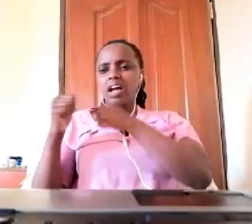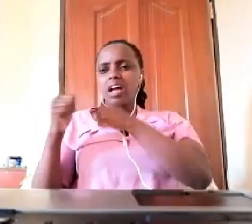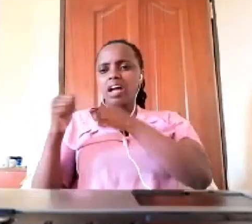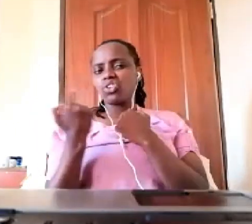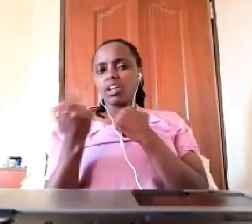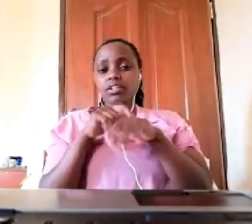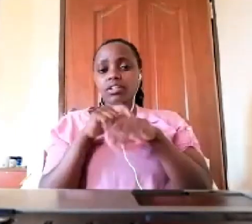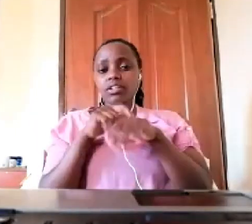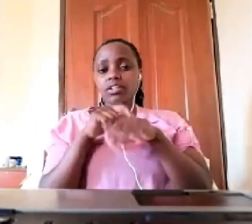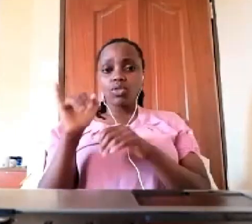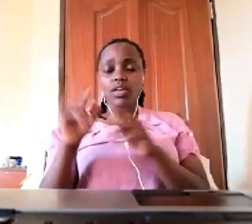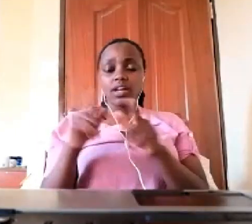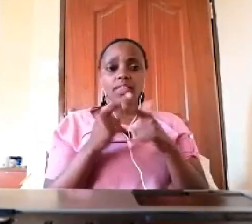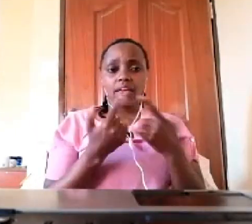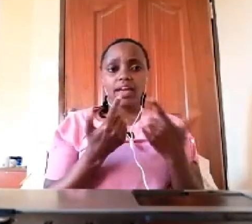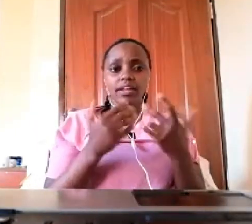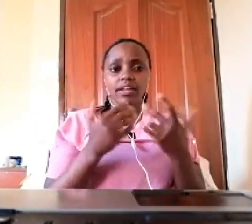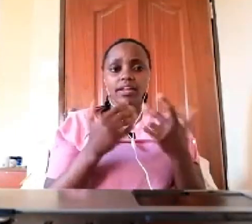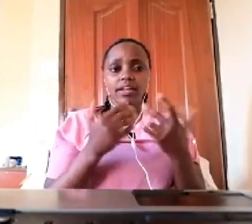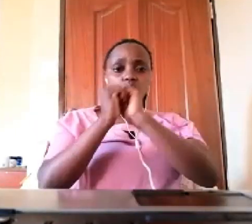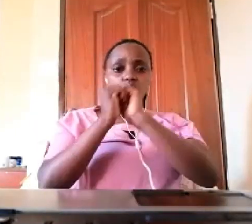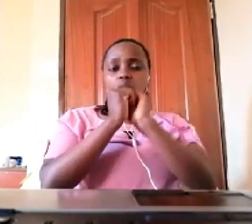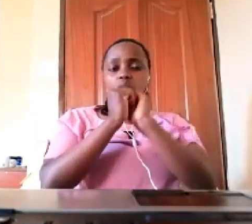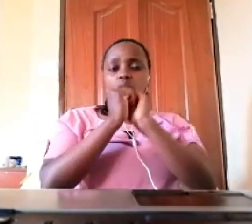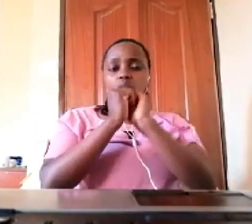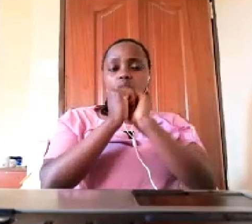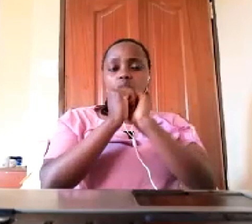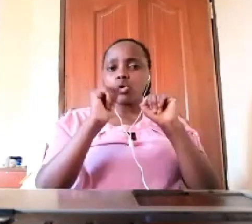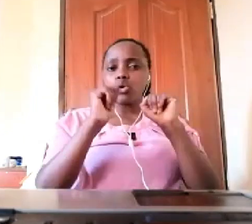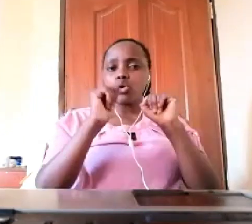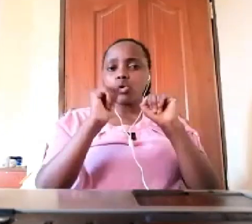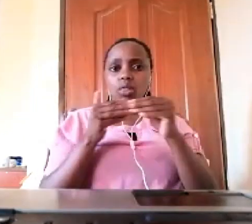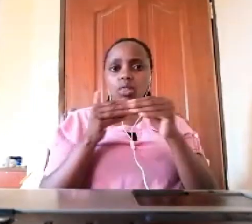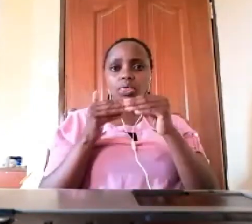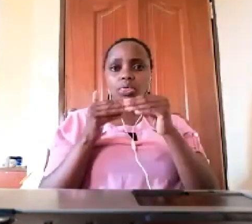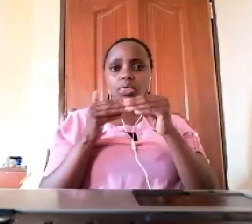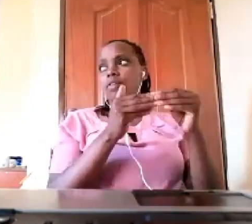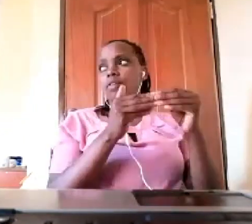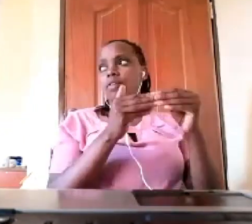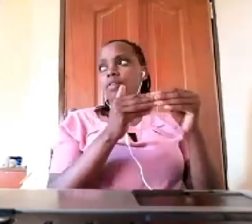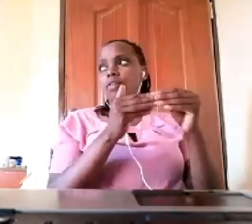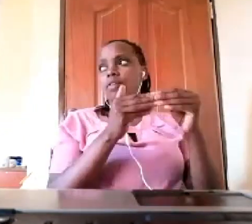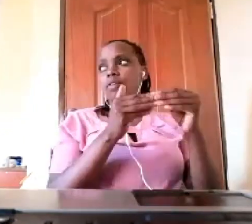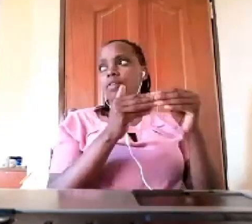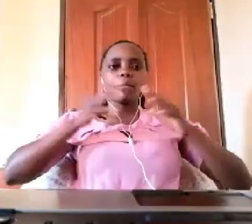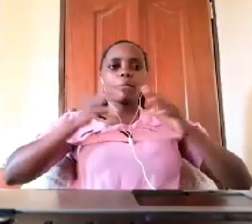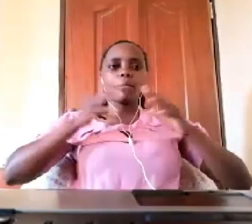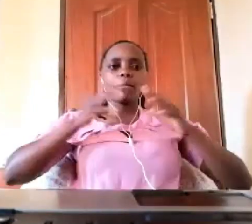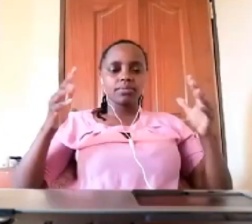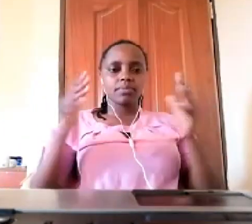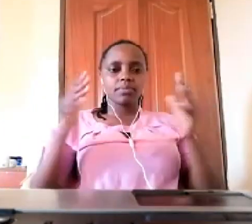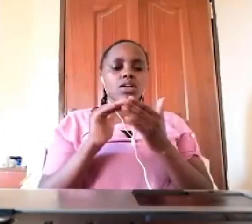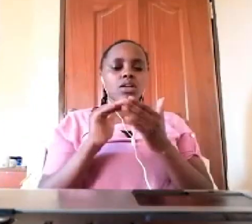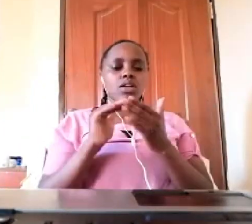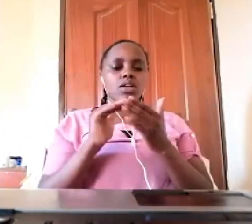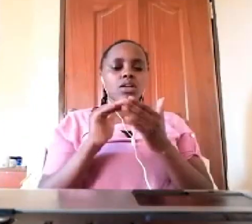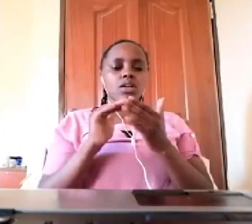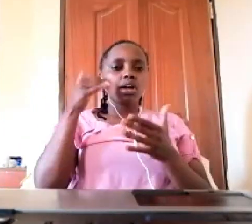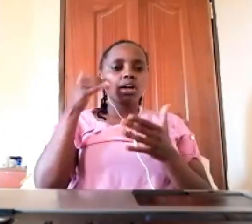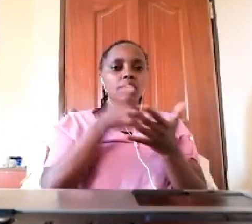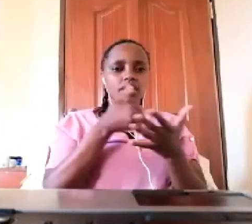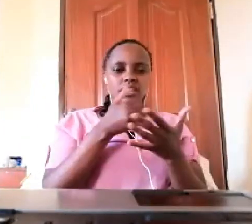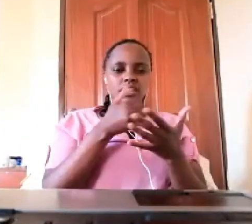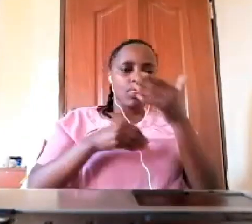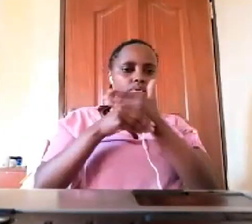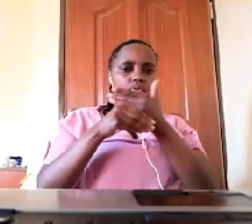once we do this together, then it will definitely result into a much wider and a much more increased rate